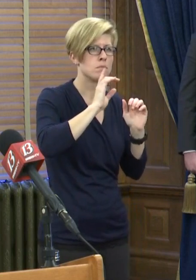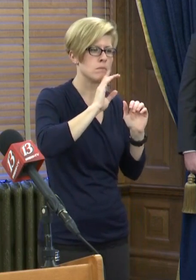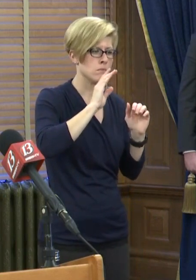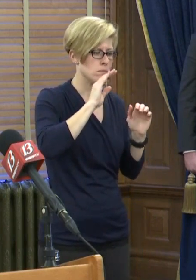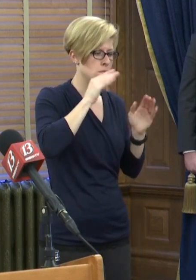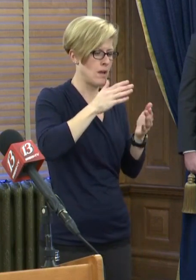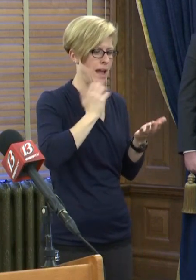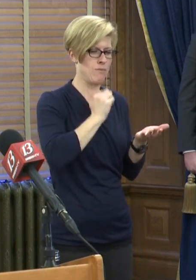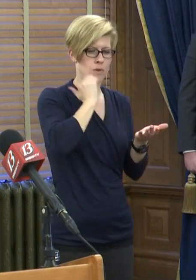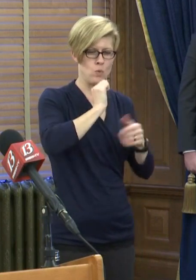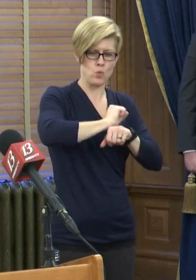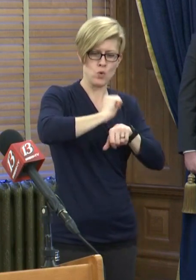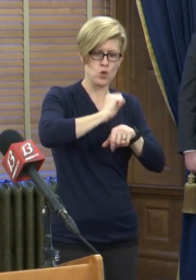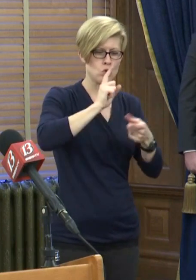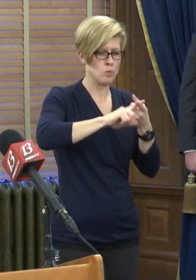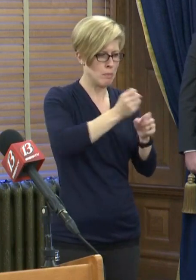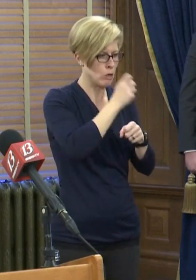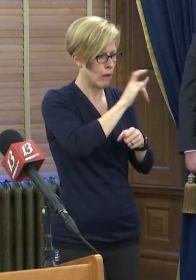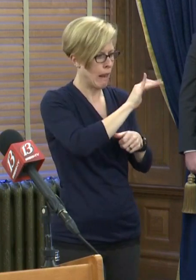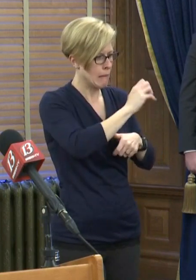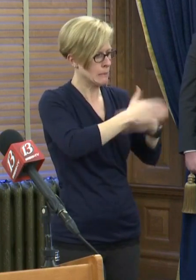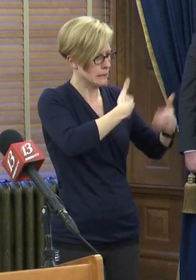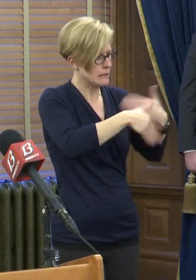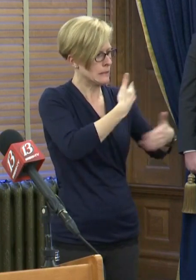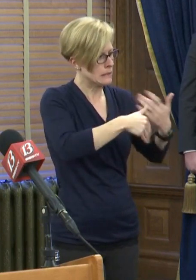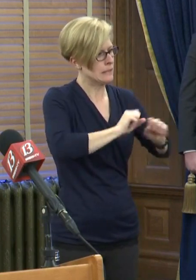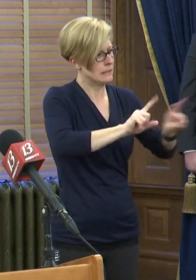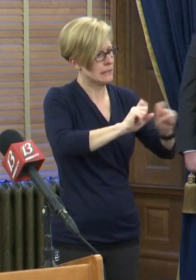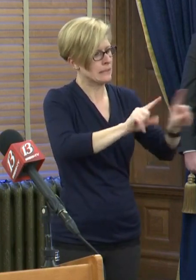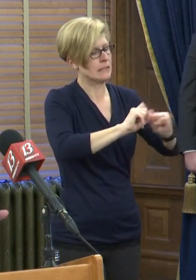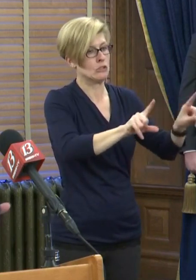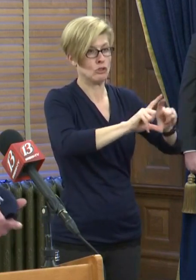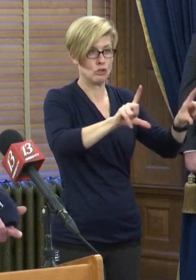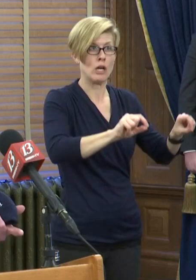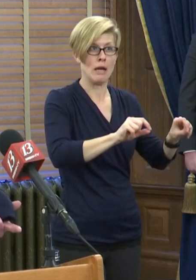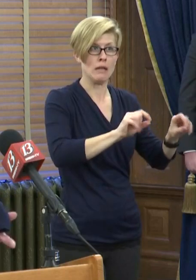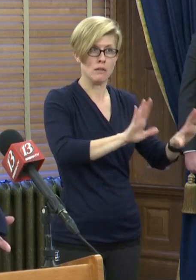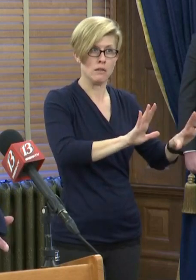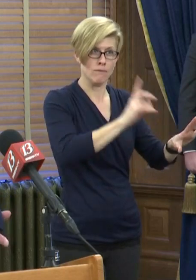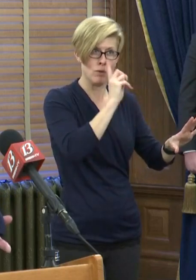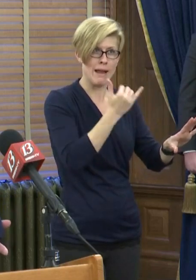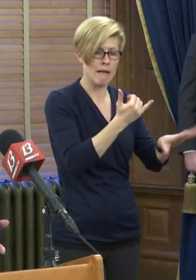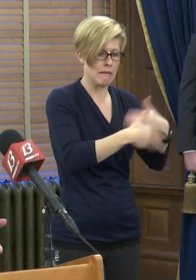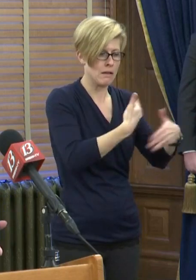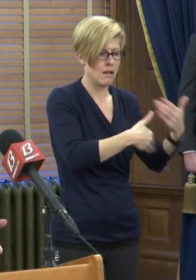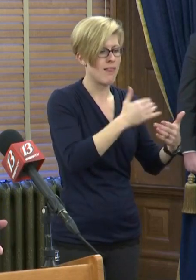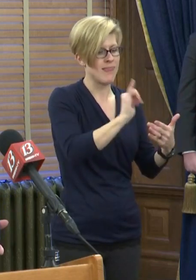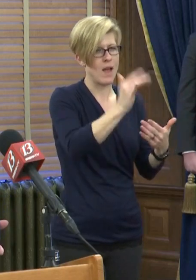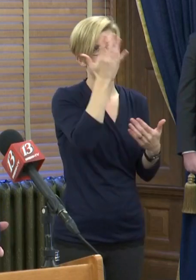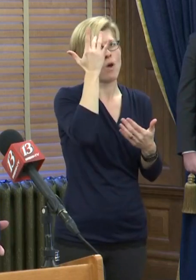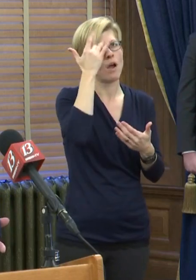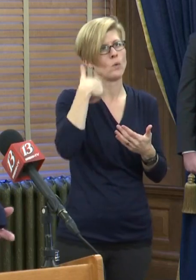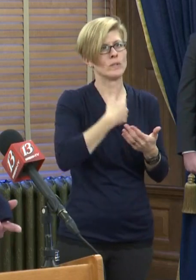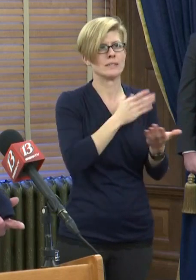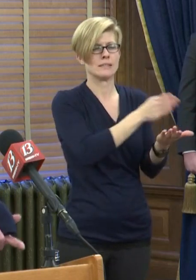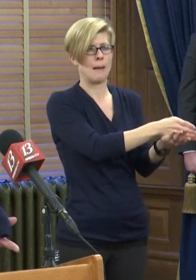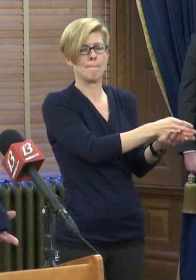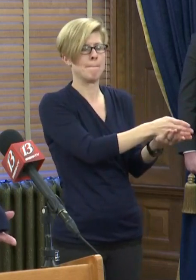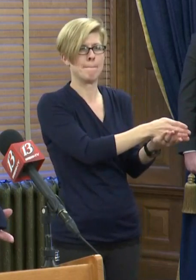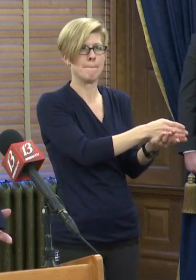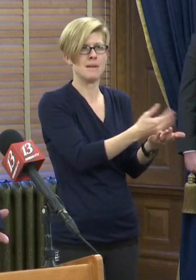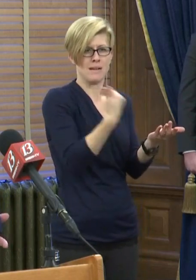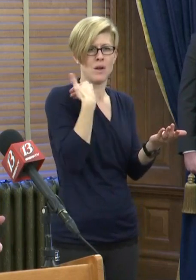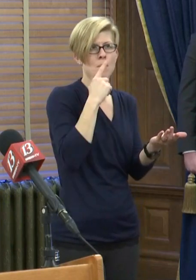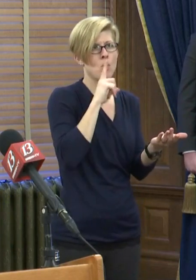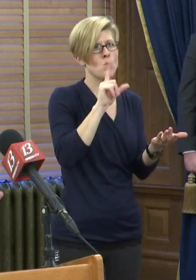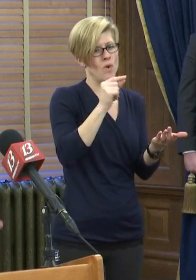daily work, you know, processing the claims, getting the checks out. So, you know, it was the same reason we had to stop the process that we had started